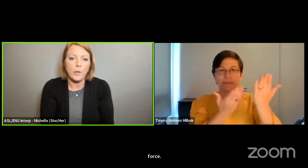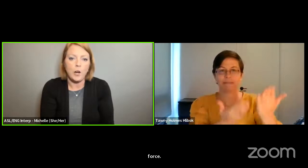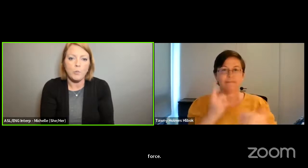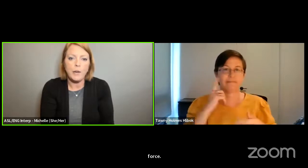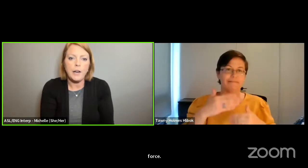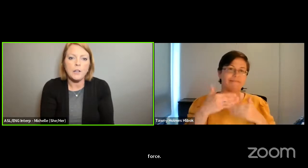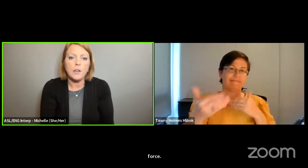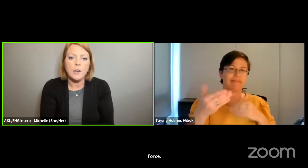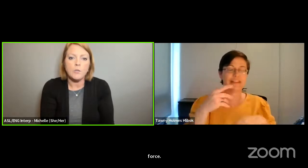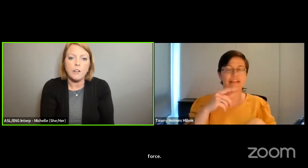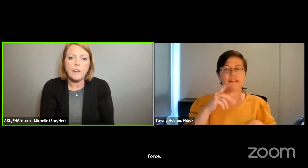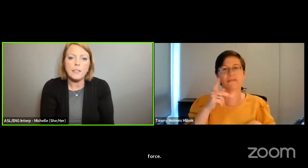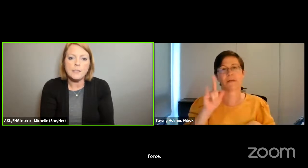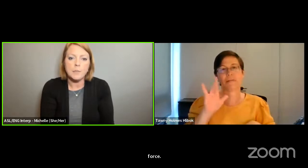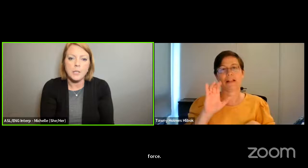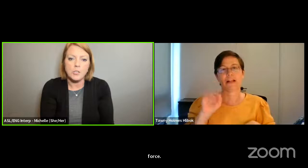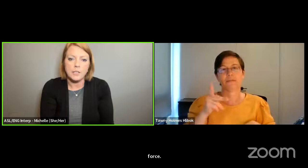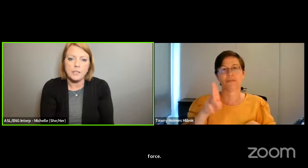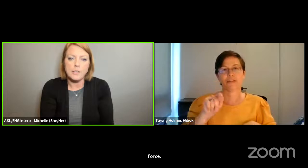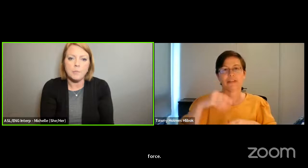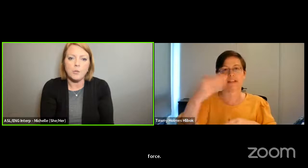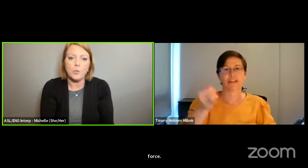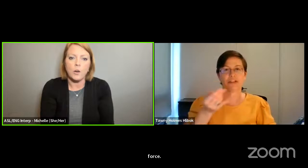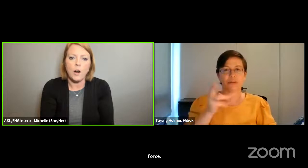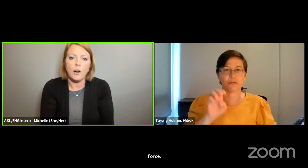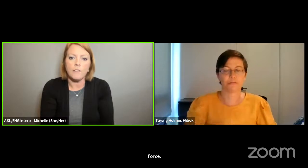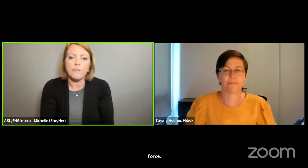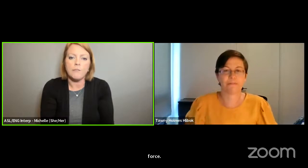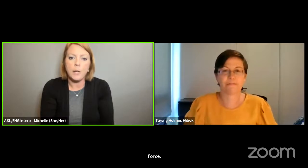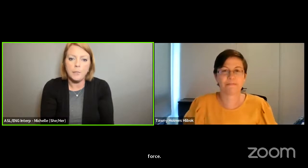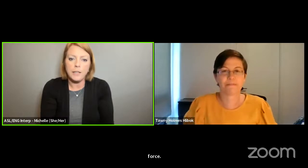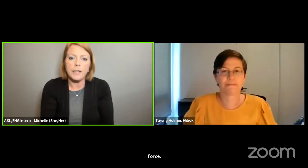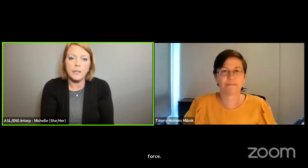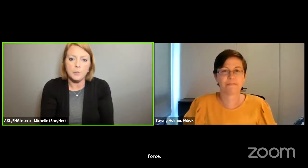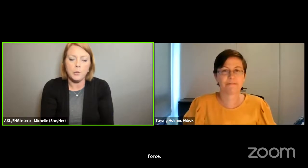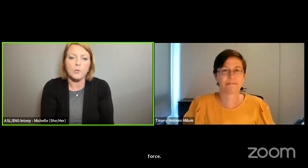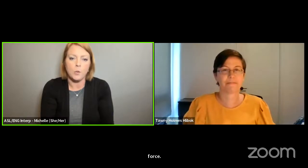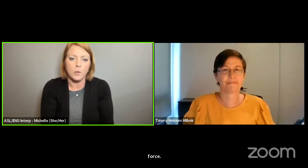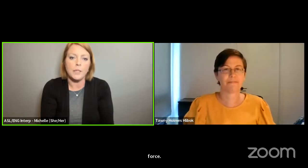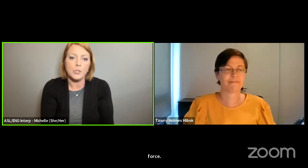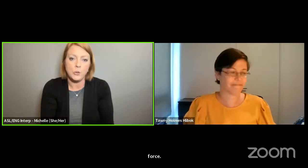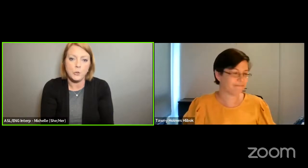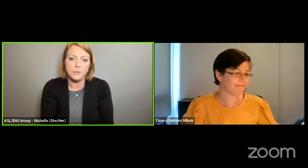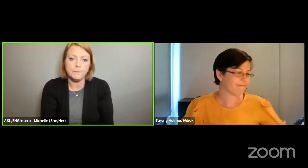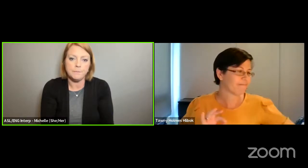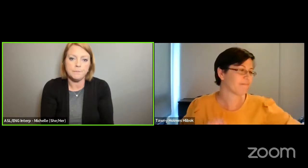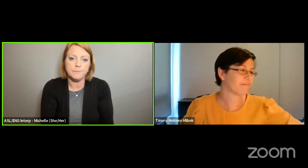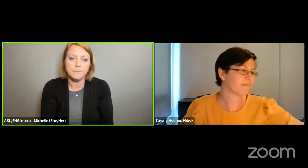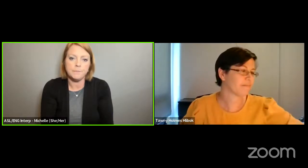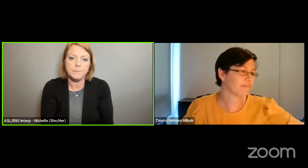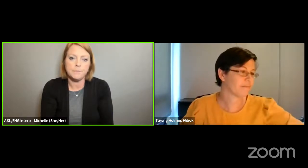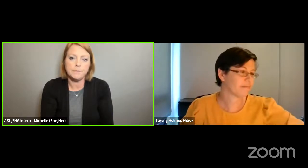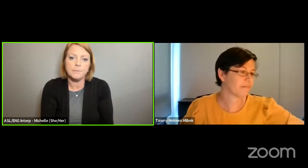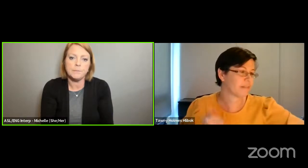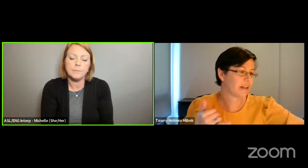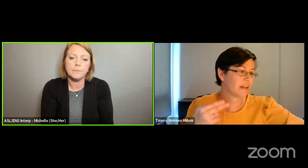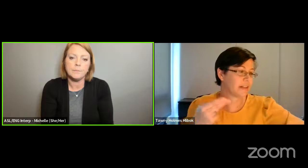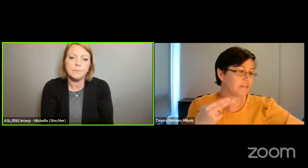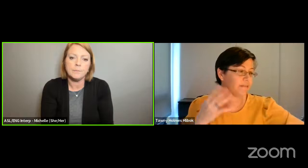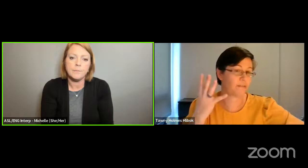make sure that we are prepared for our final submissions before our public input forum in June.